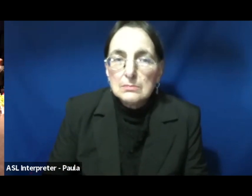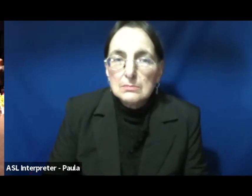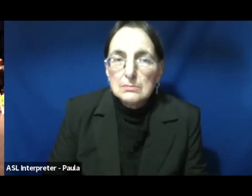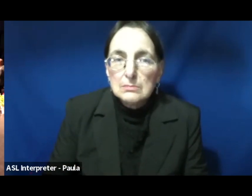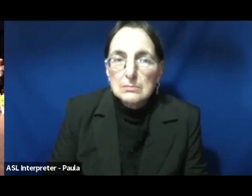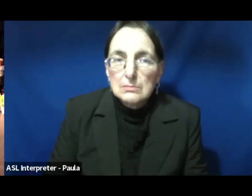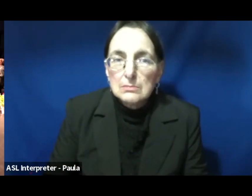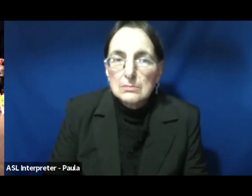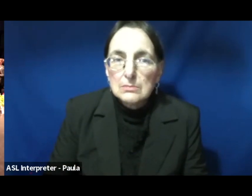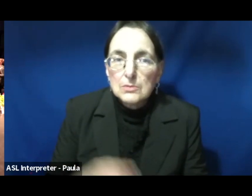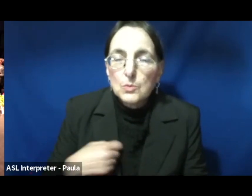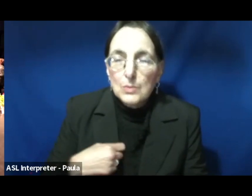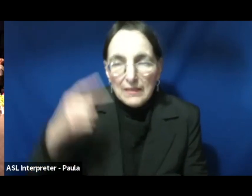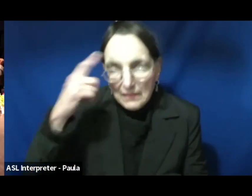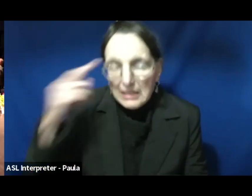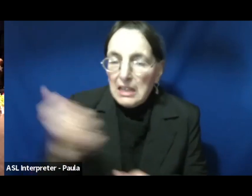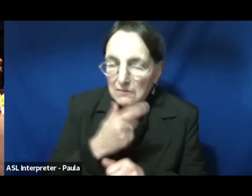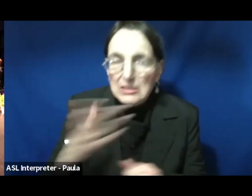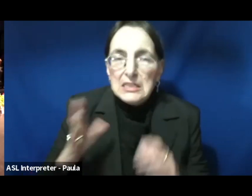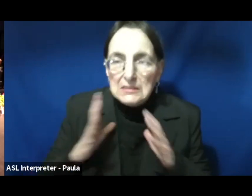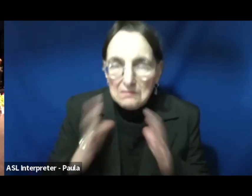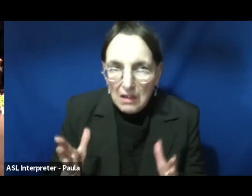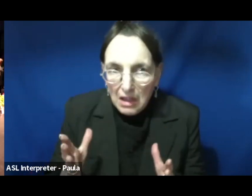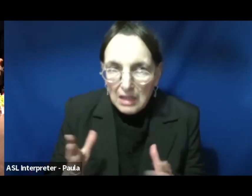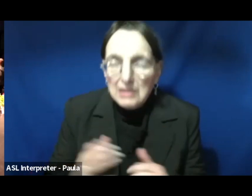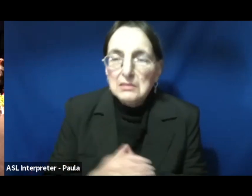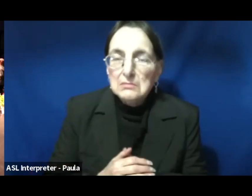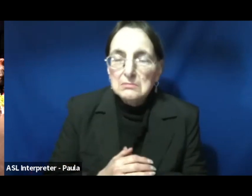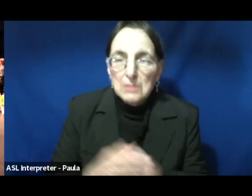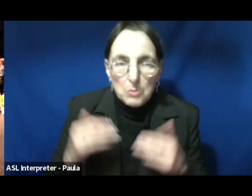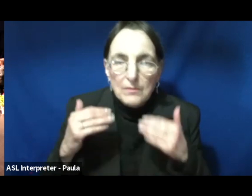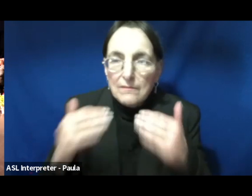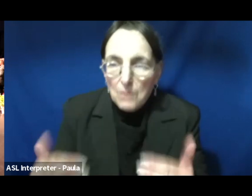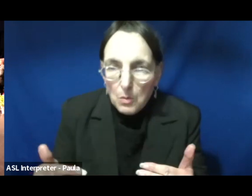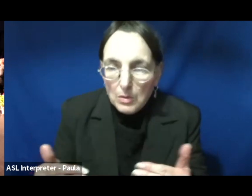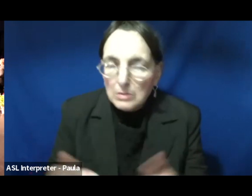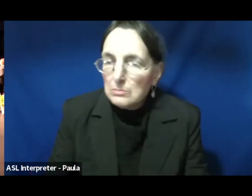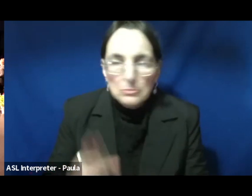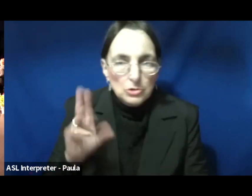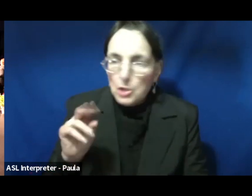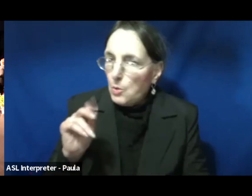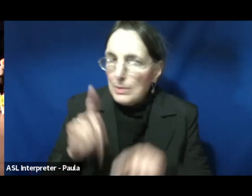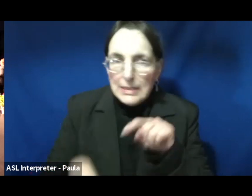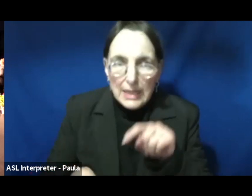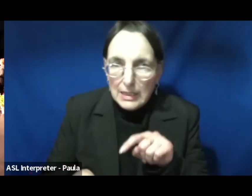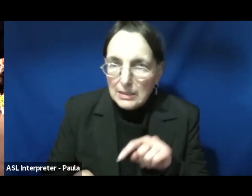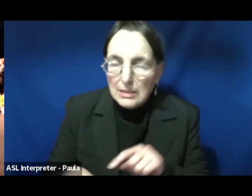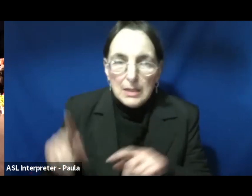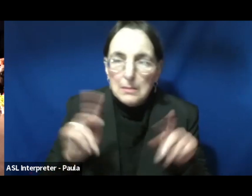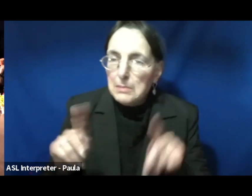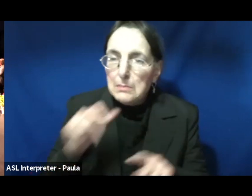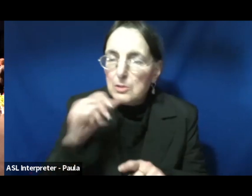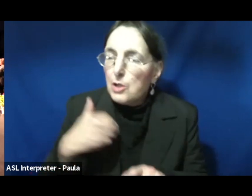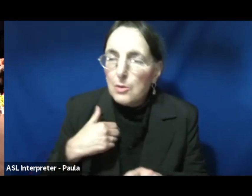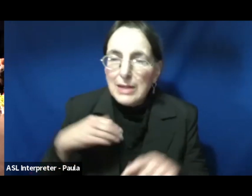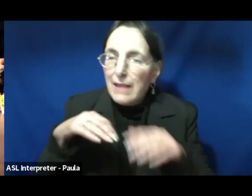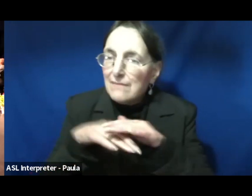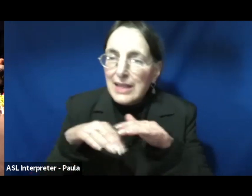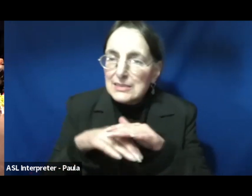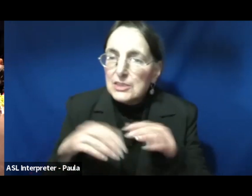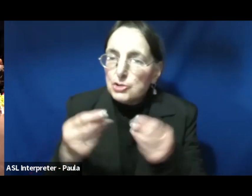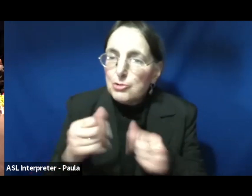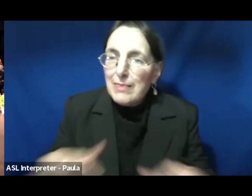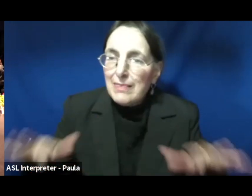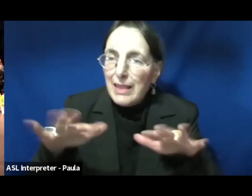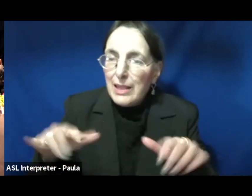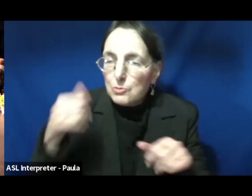We think things are fine. We've descheduled hemp so we can move forward. No, we can't, because people don't have access to land. Remember, 90%